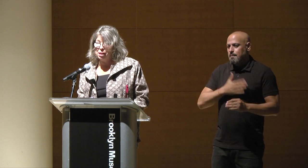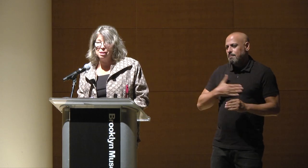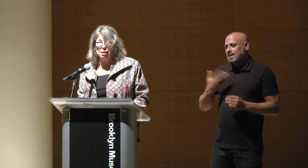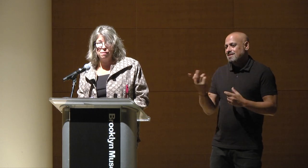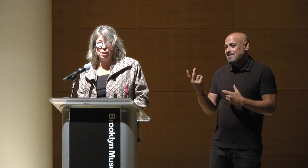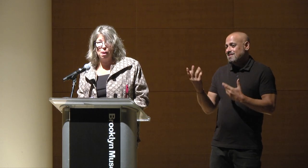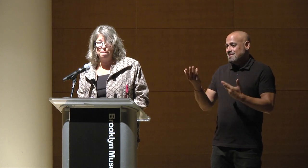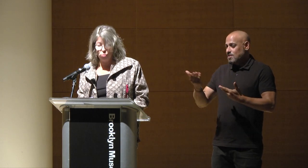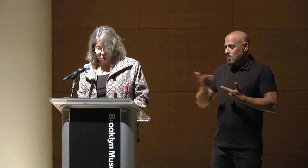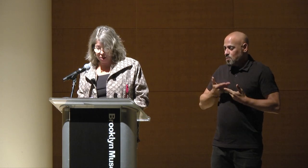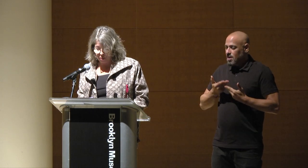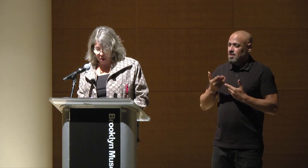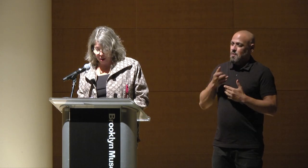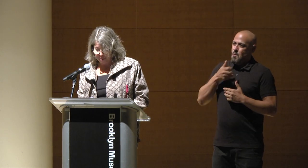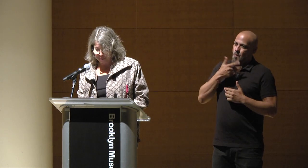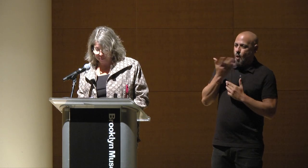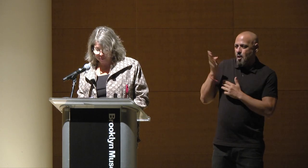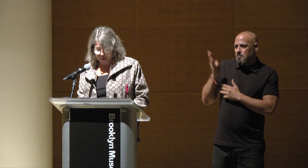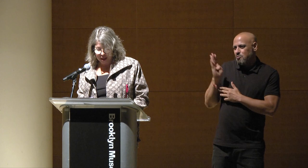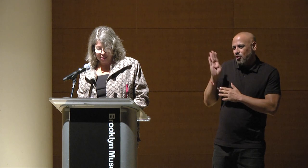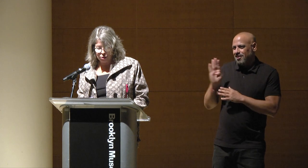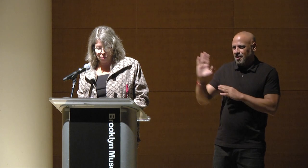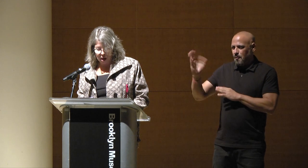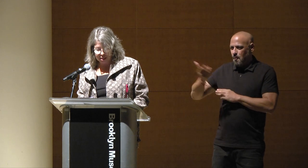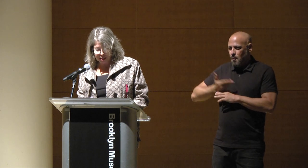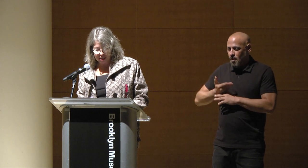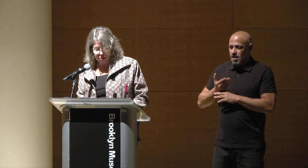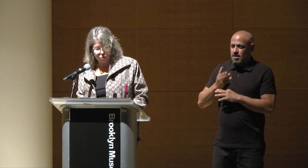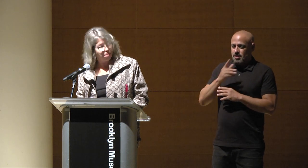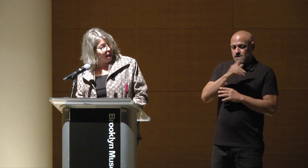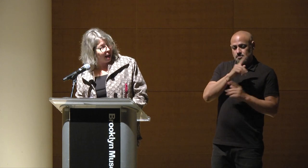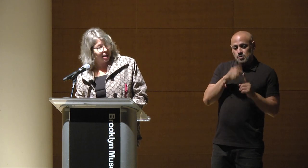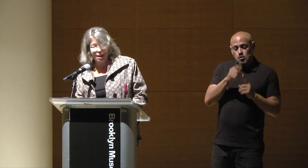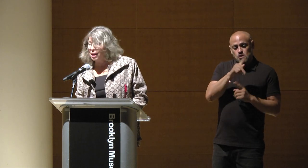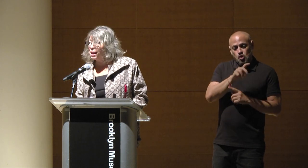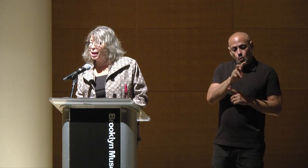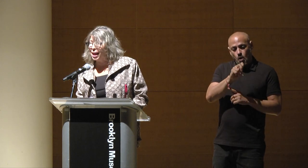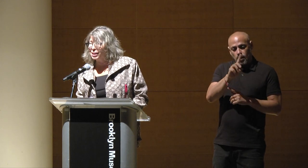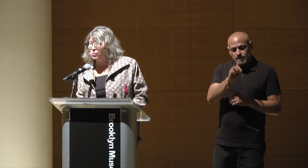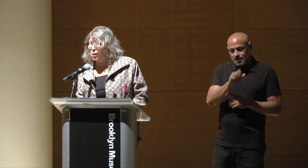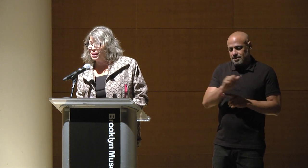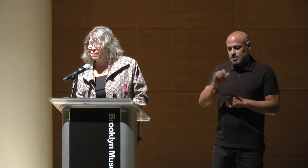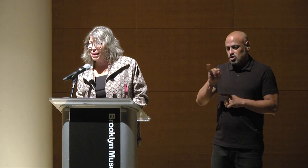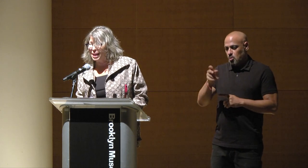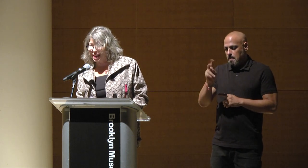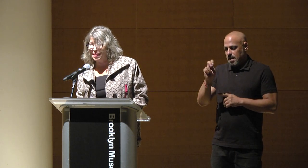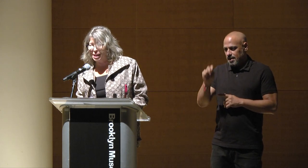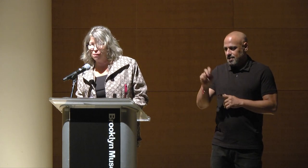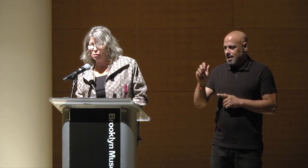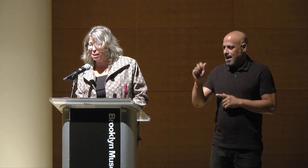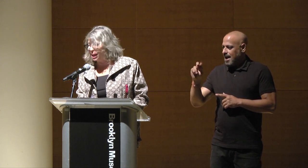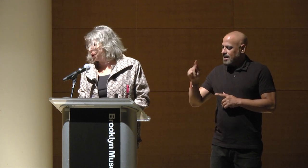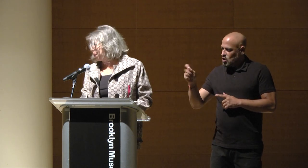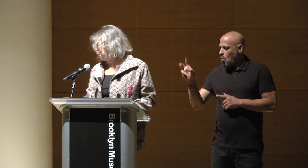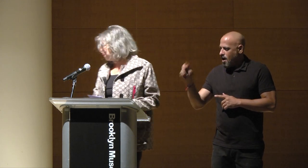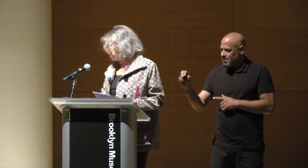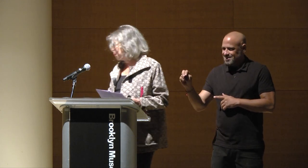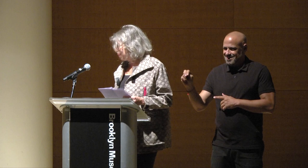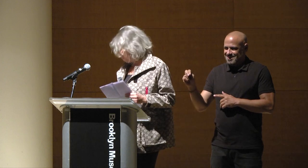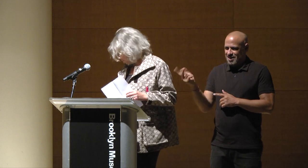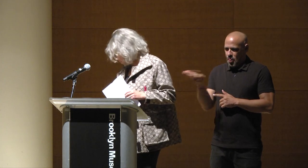join me in giving a Brooklyn welcome to Tawanda, Tremaine, and Antwaun. And again, thank you for being